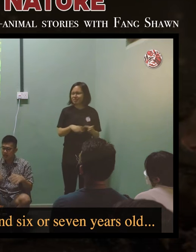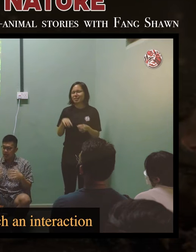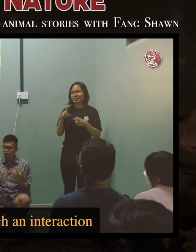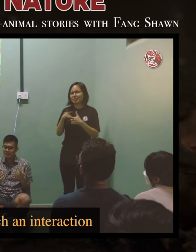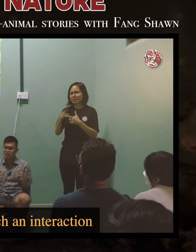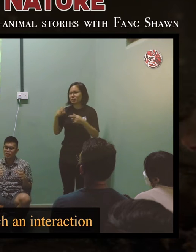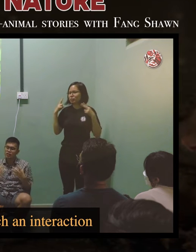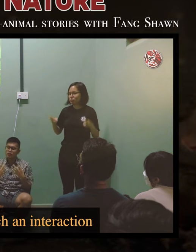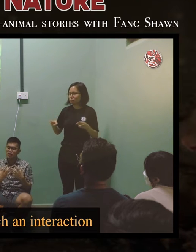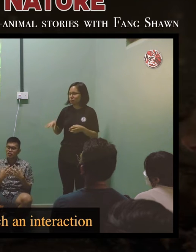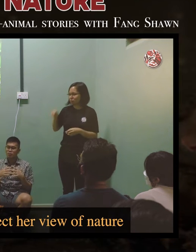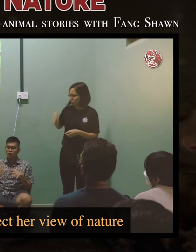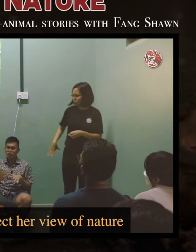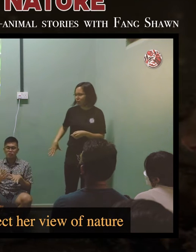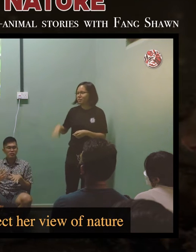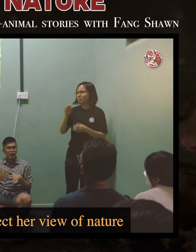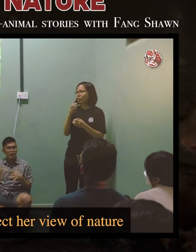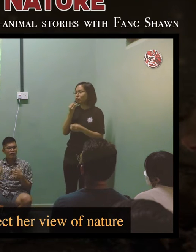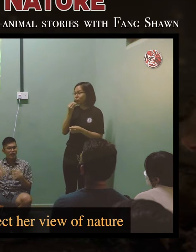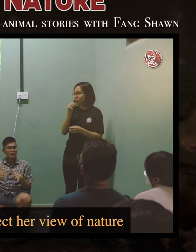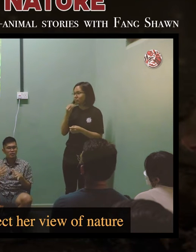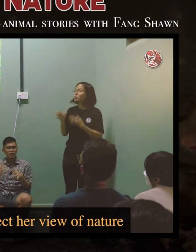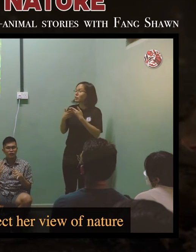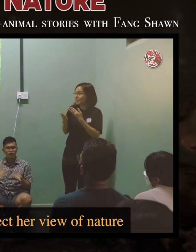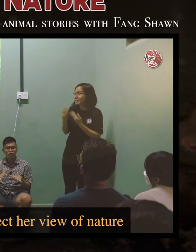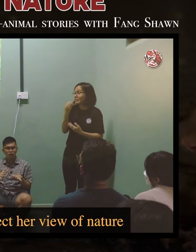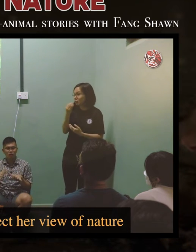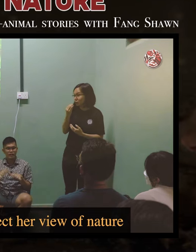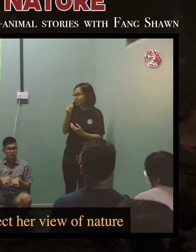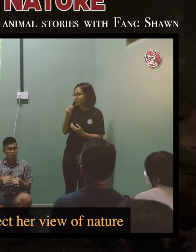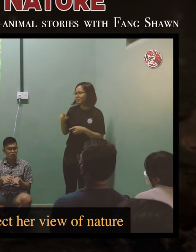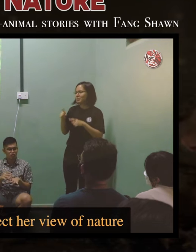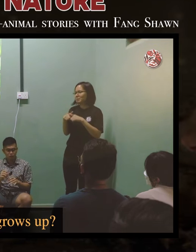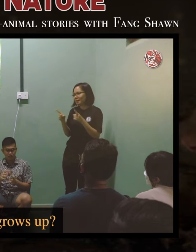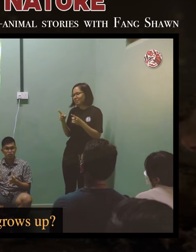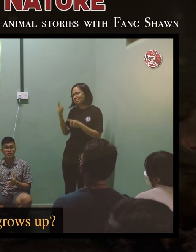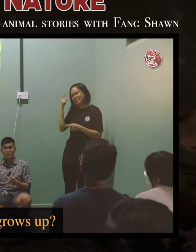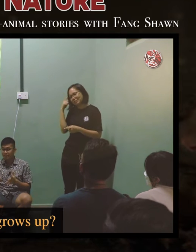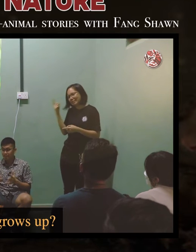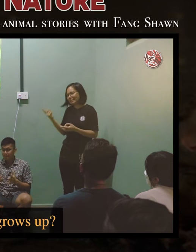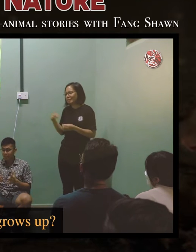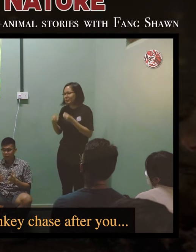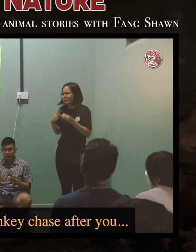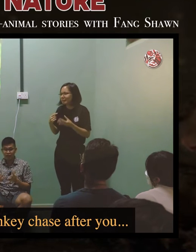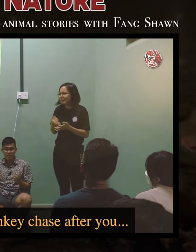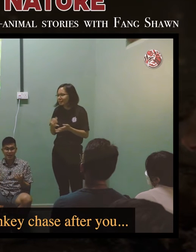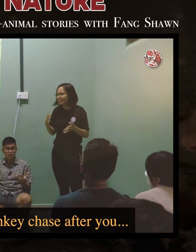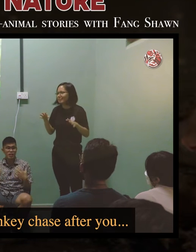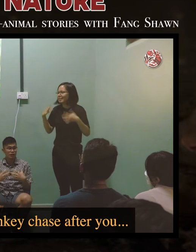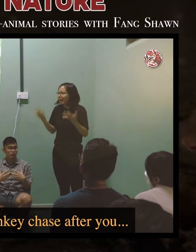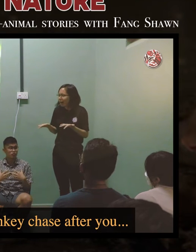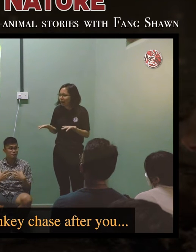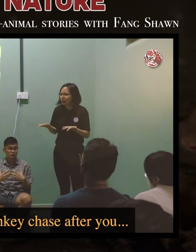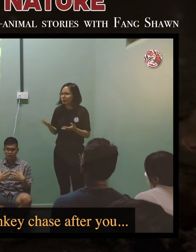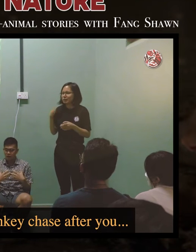right? How does such an interaction mold her and affect her view of nature as she grows up, right? Having a monkey